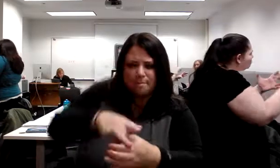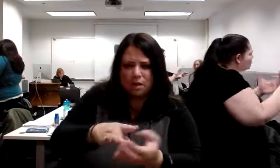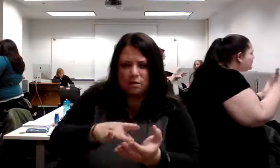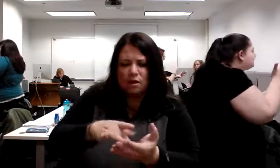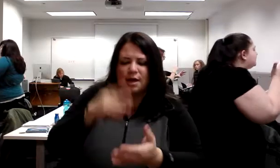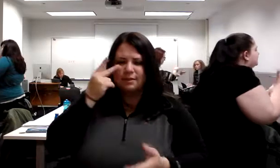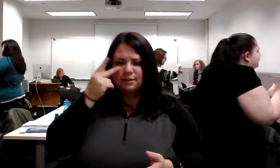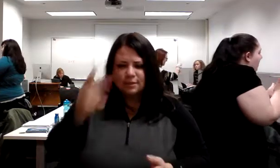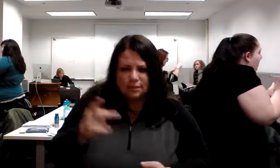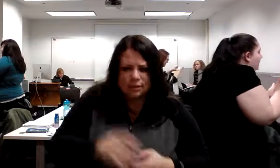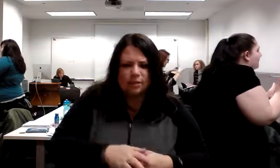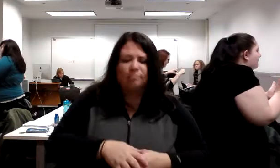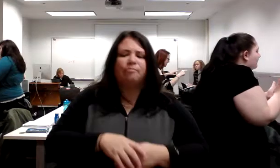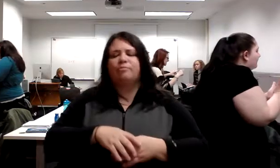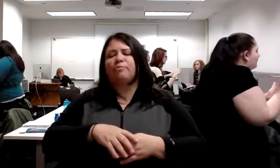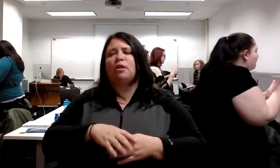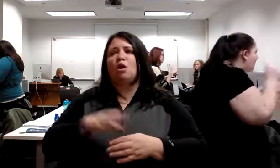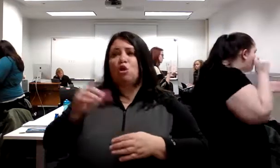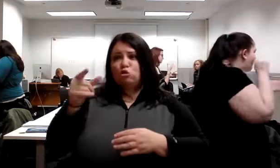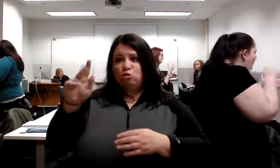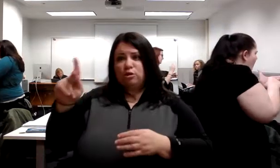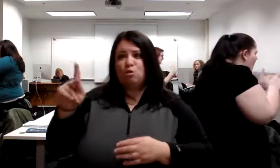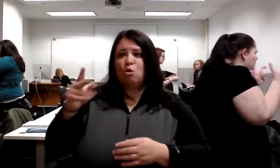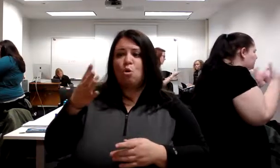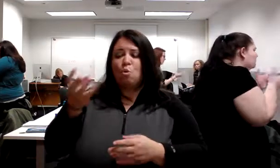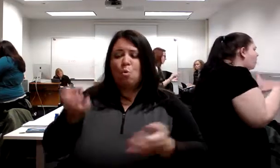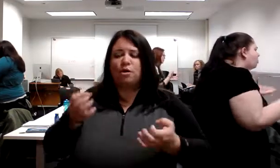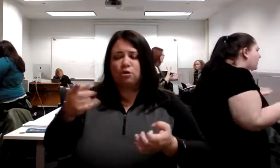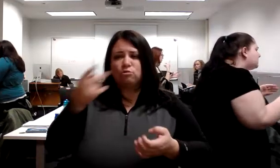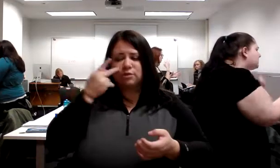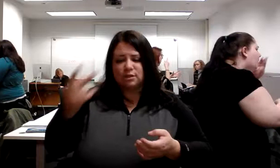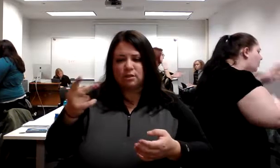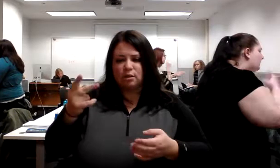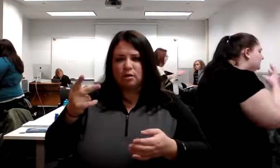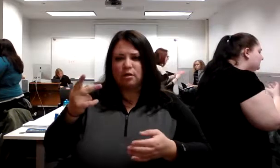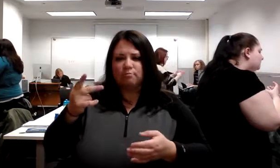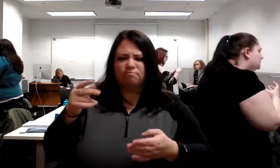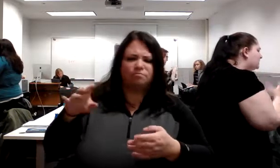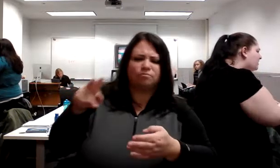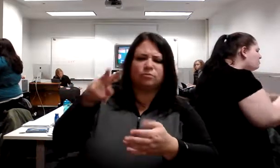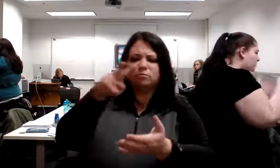small things. Take a look at a couple more of her paintings.